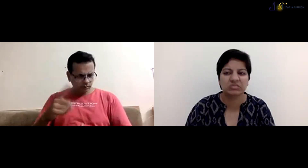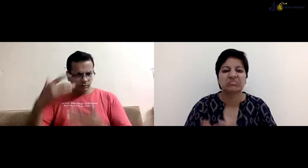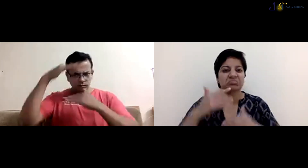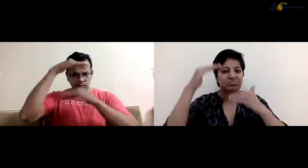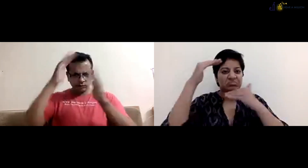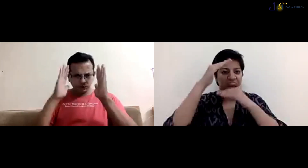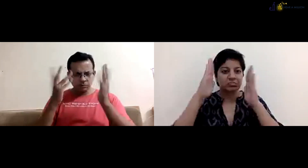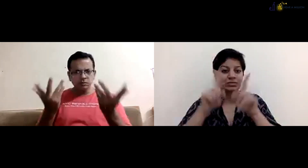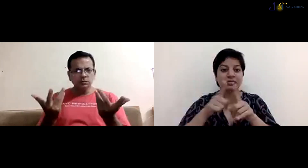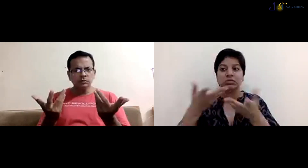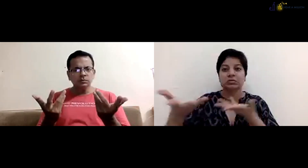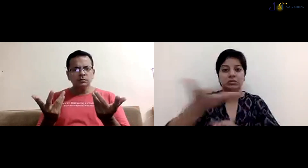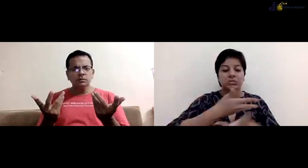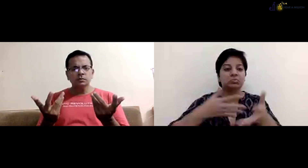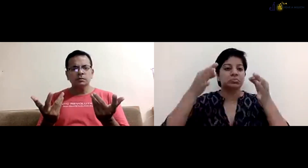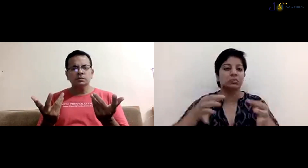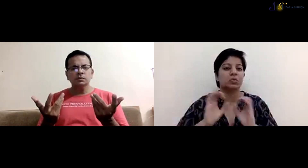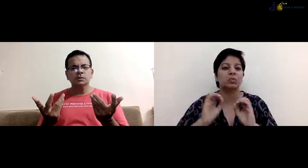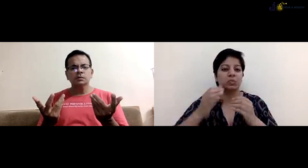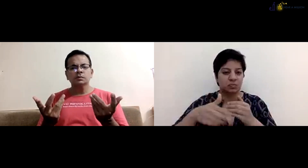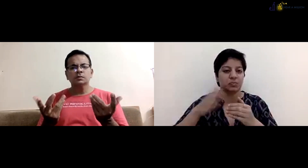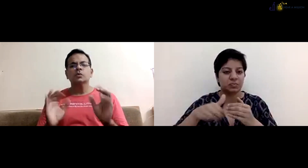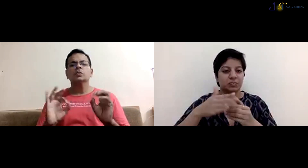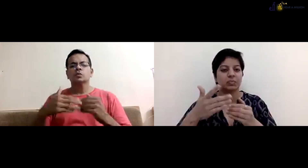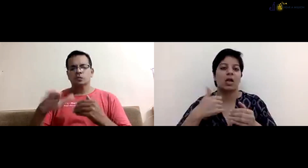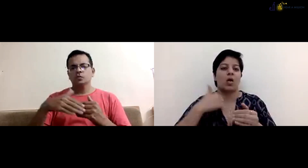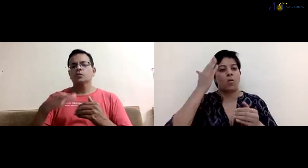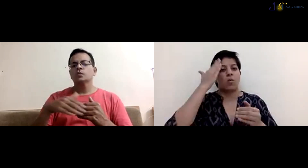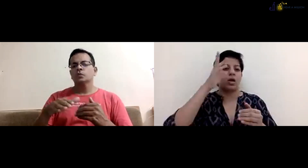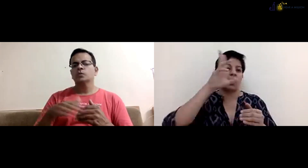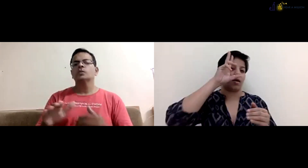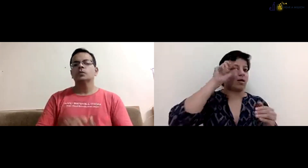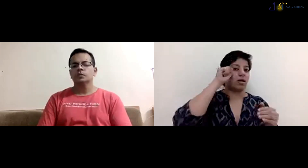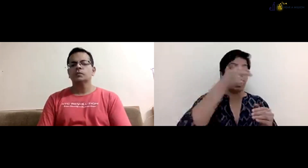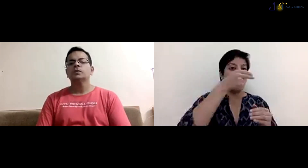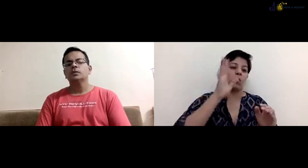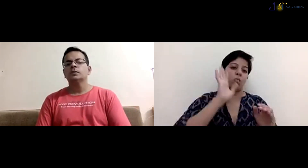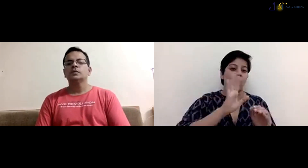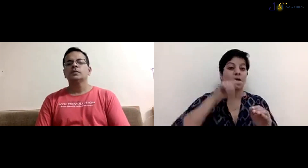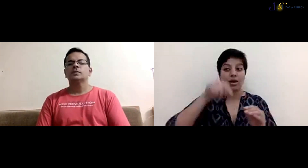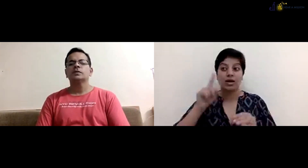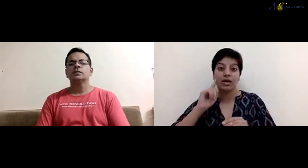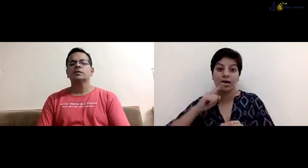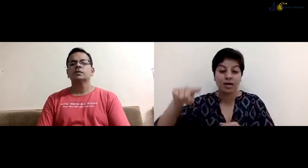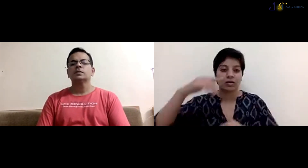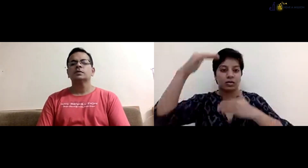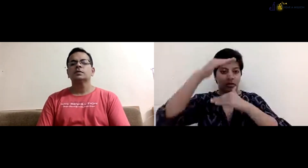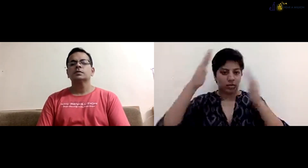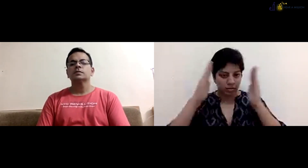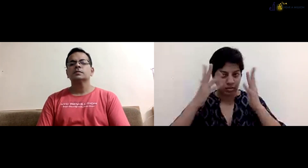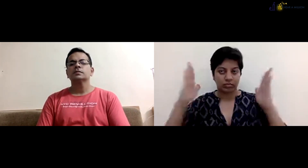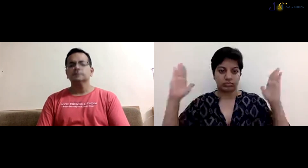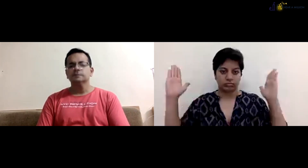So do we have the Usher syndrome sign here? So it hasn't decided over yet. So this is the